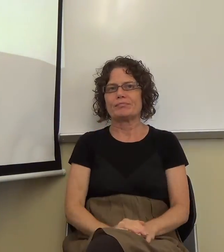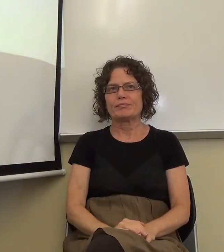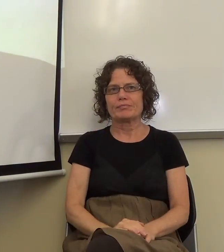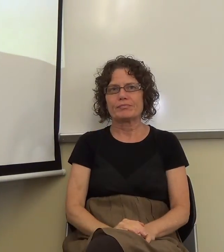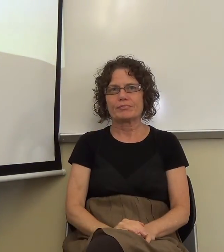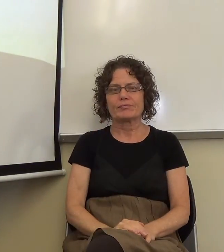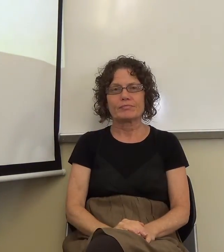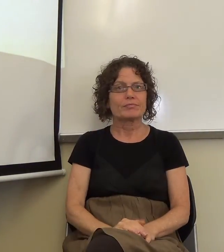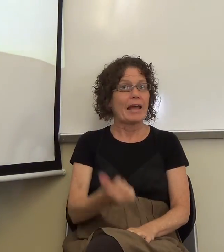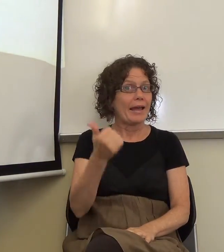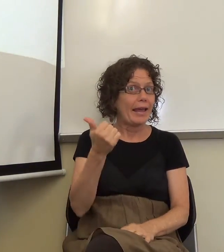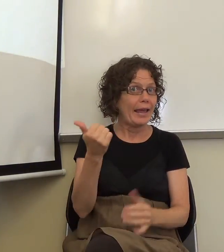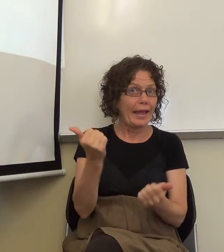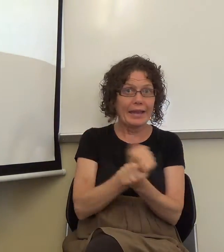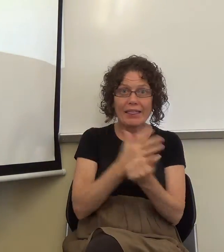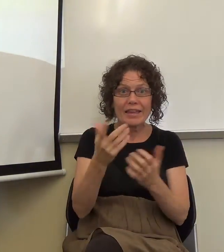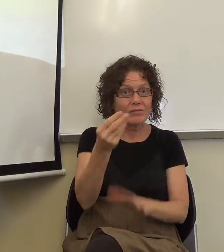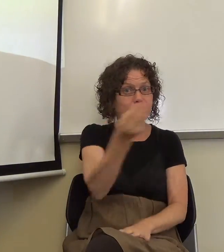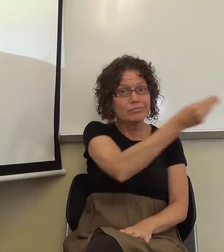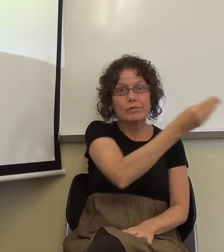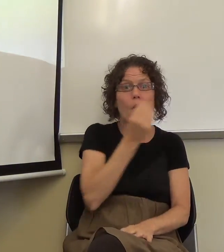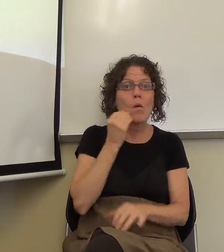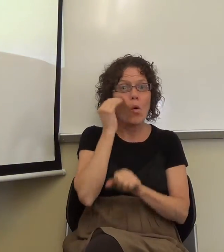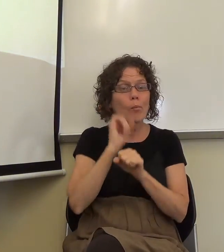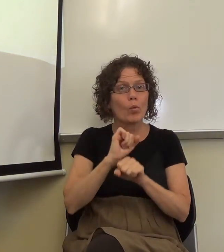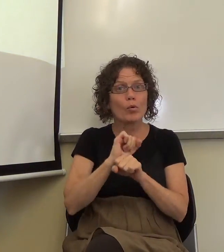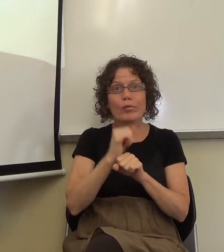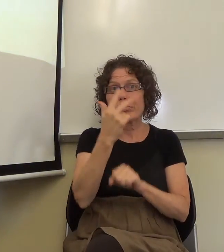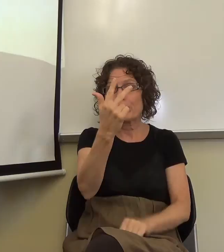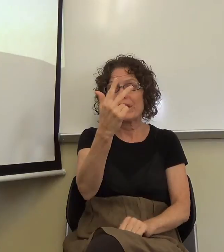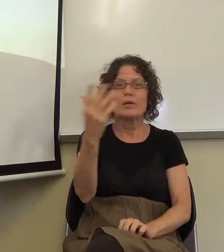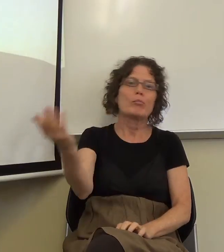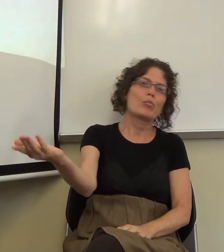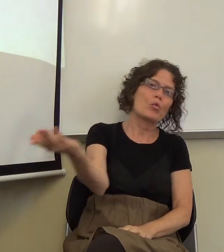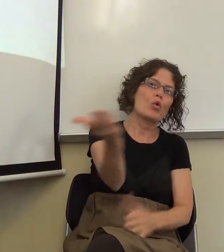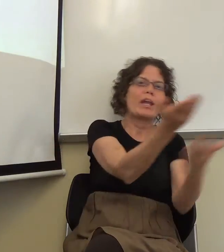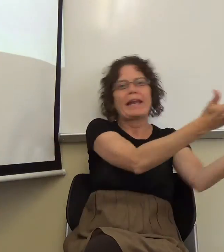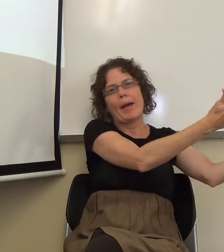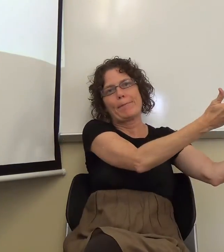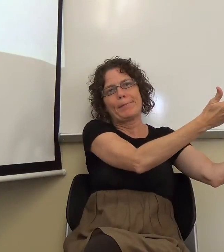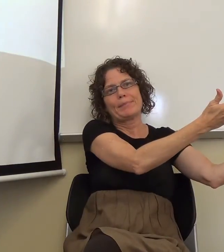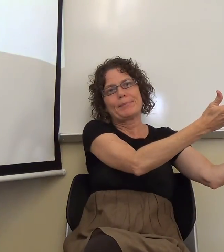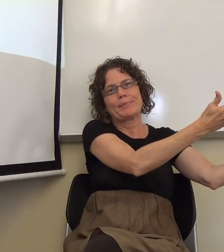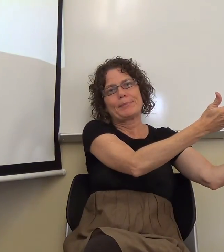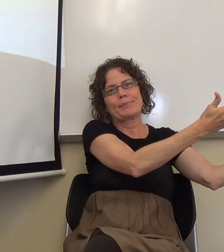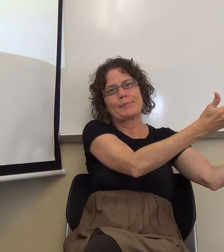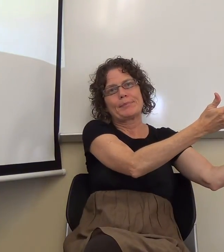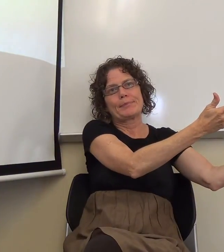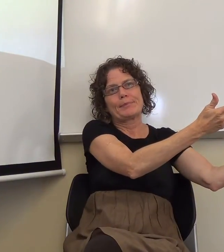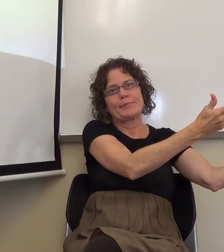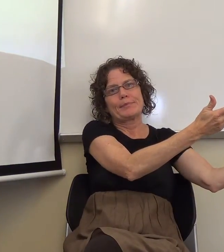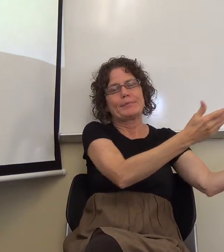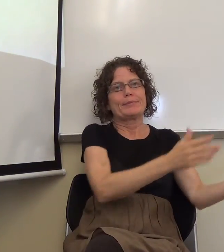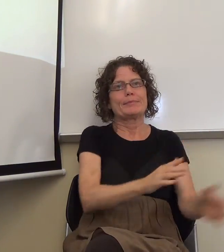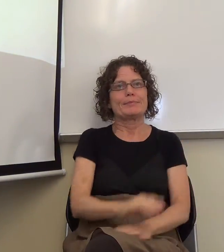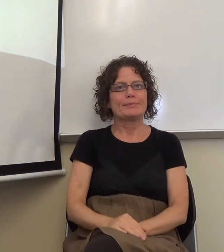have anything to turn in for homework 3, bring it up, and then your homework 4